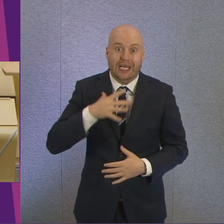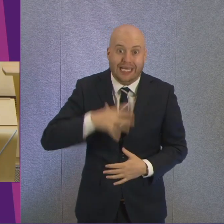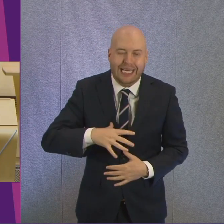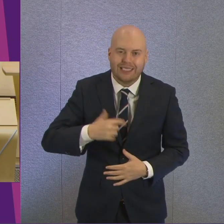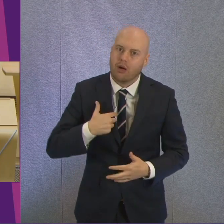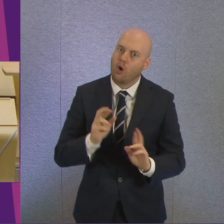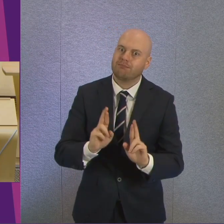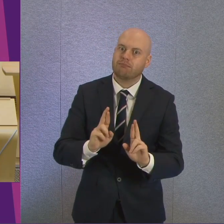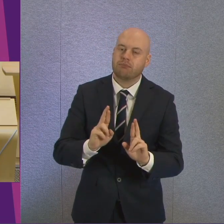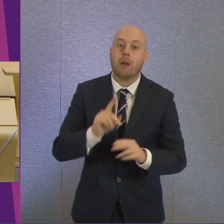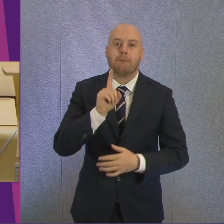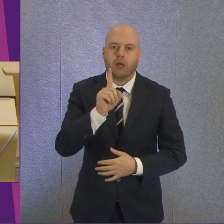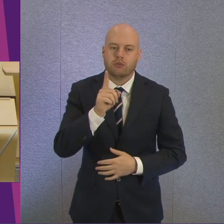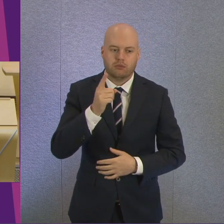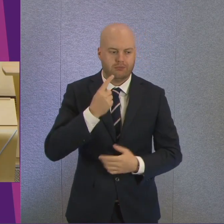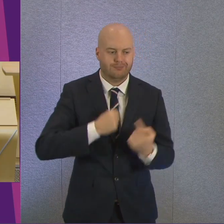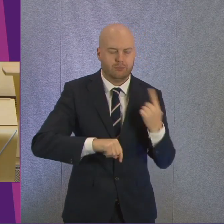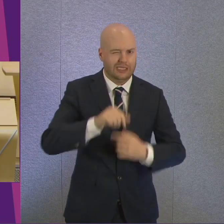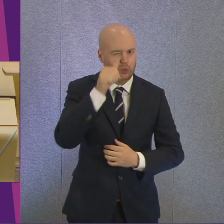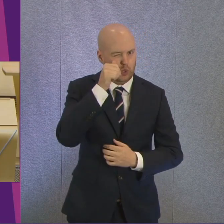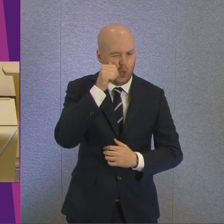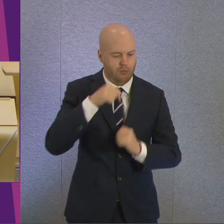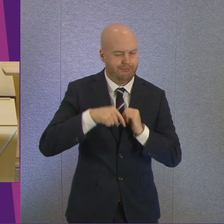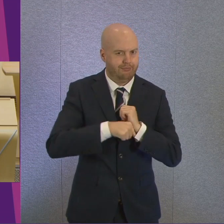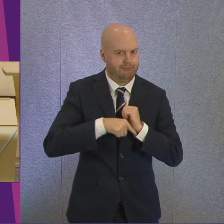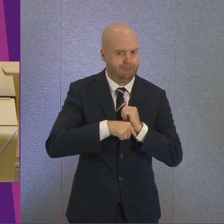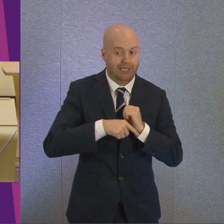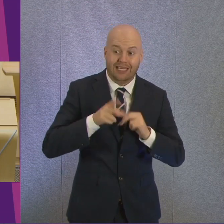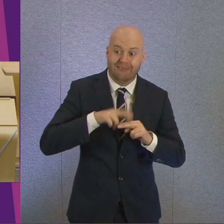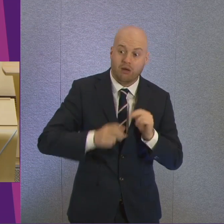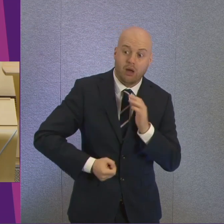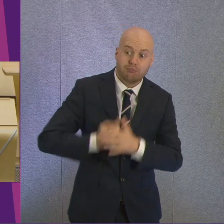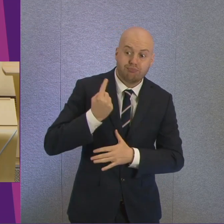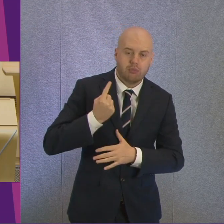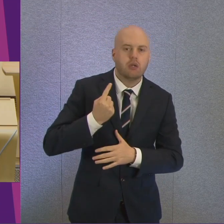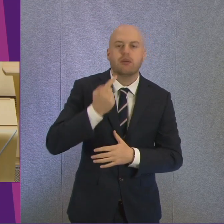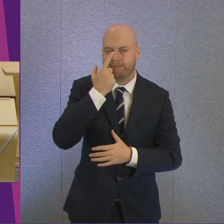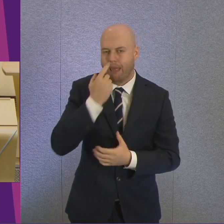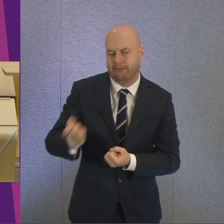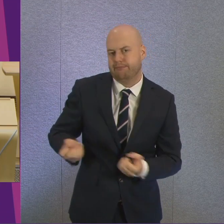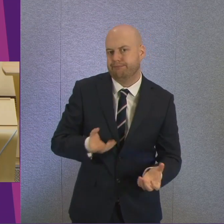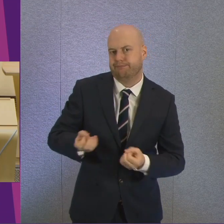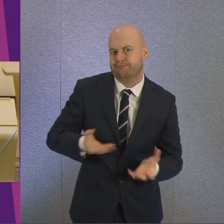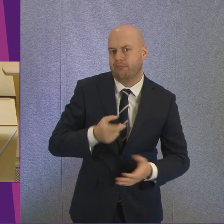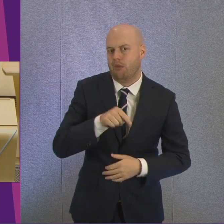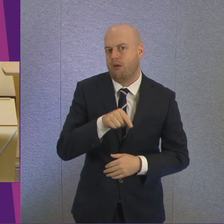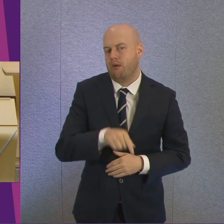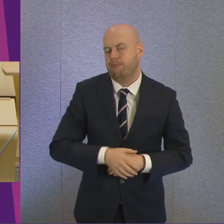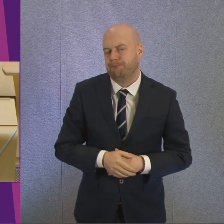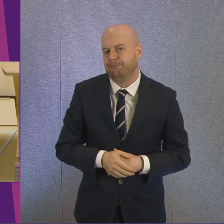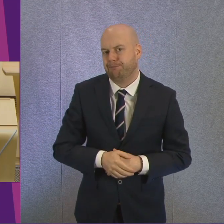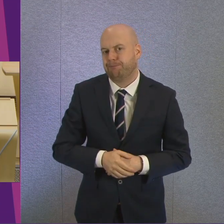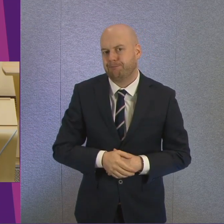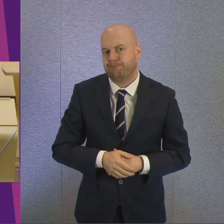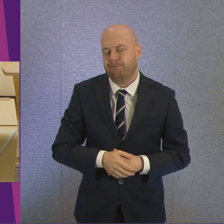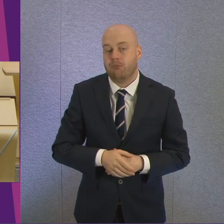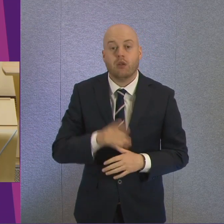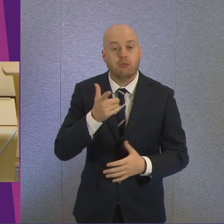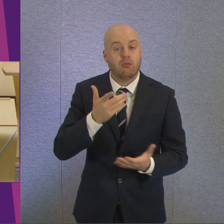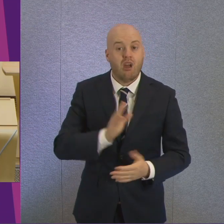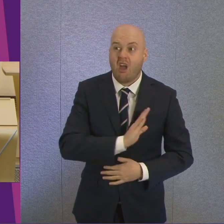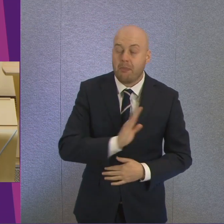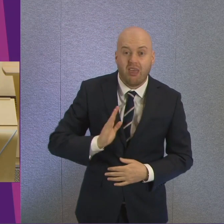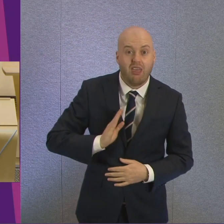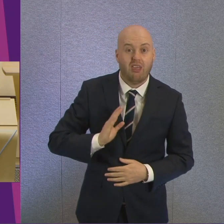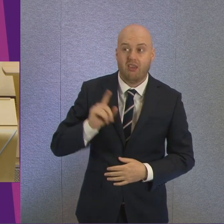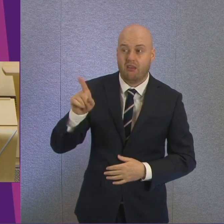our NHS will have the capacity it needs in all circumstances. The effort, initially from the Army and the